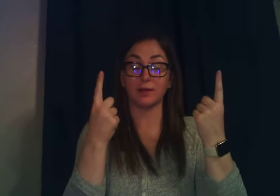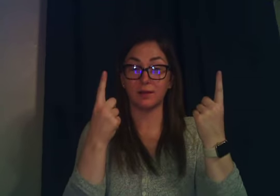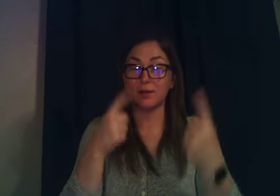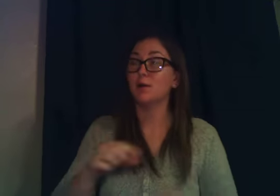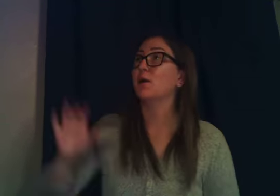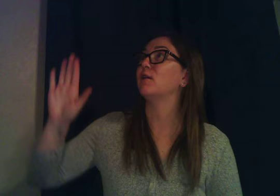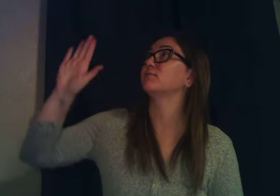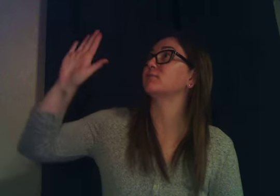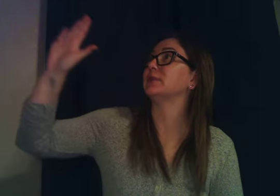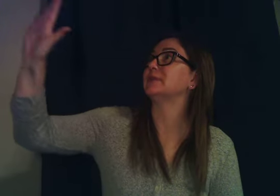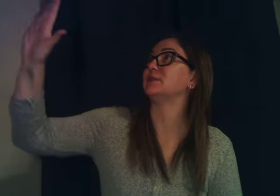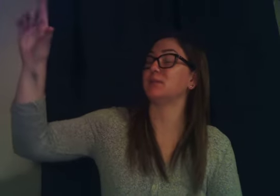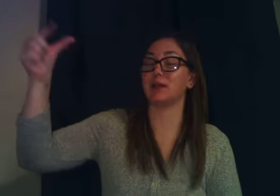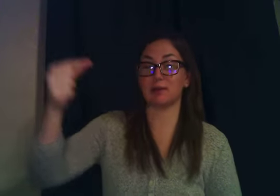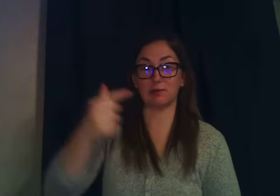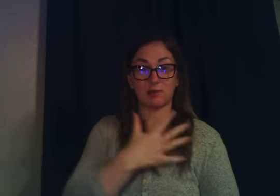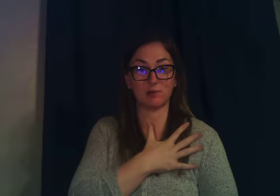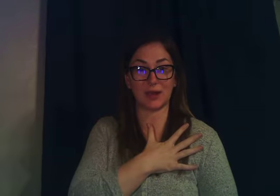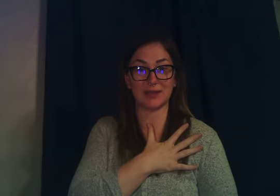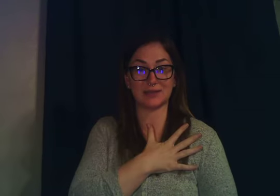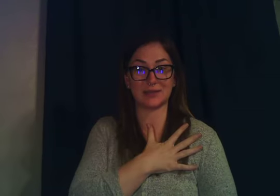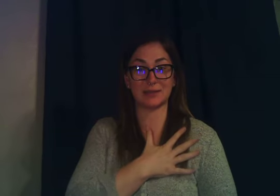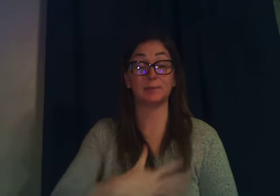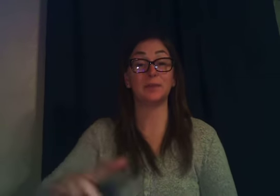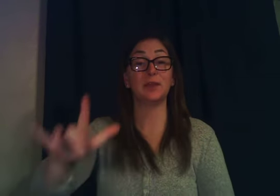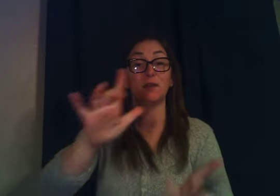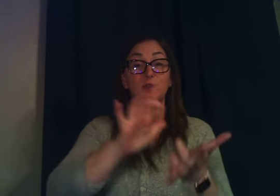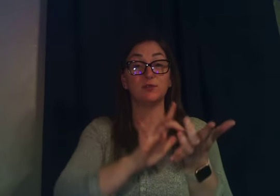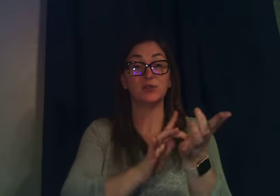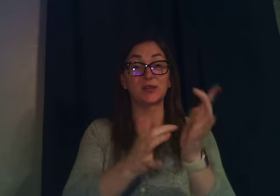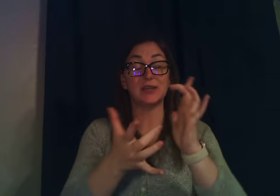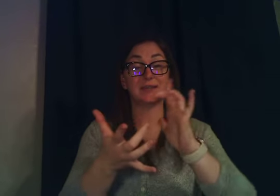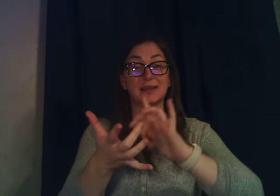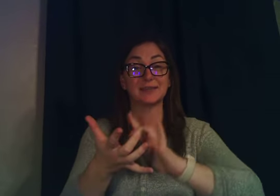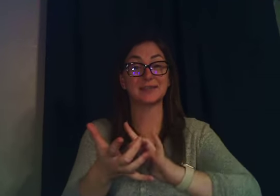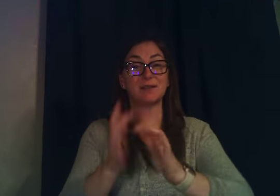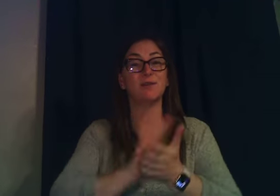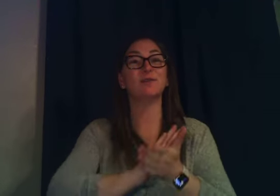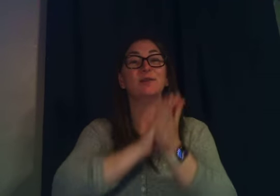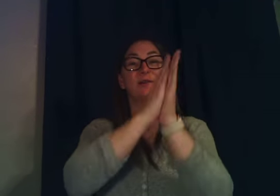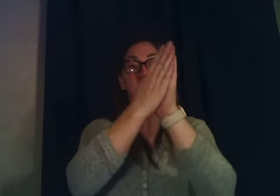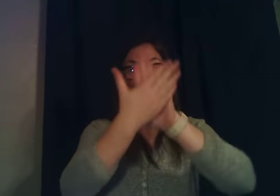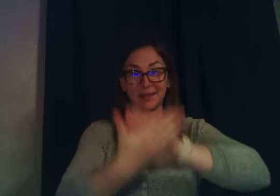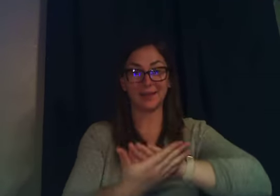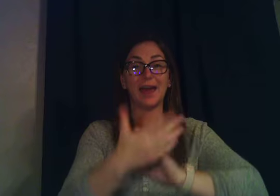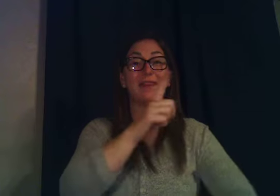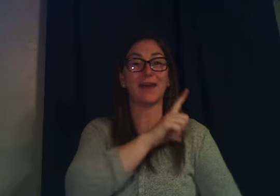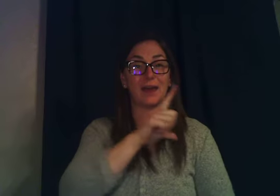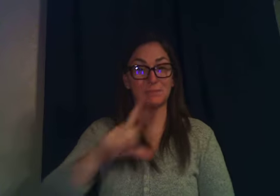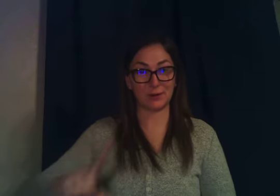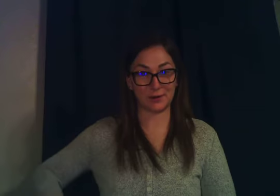of redeeming grace. Jesus, Lord, at thy birth.